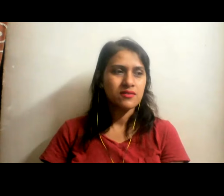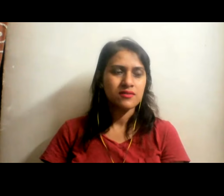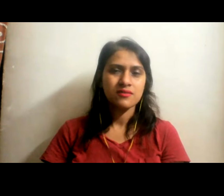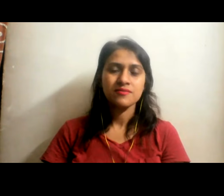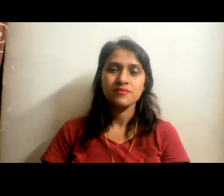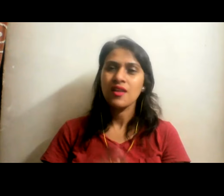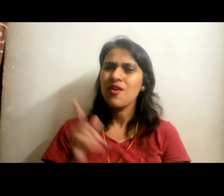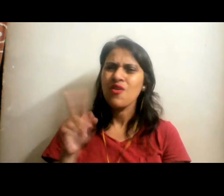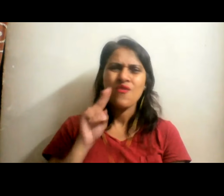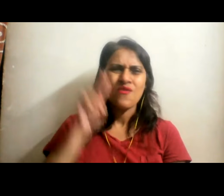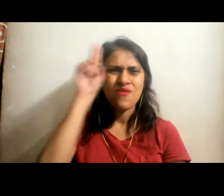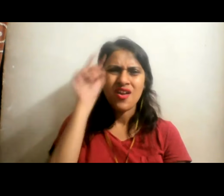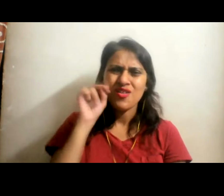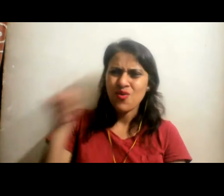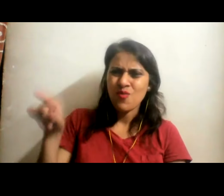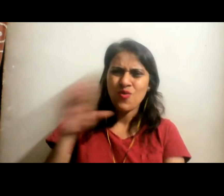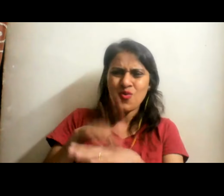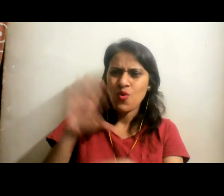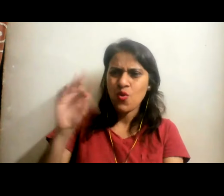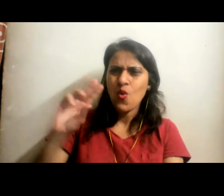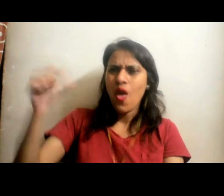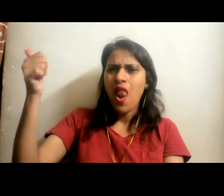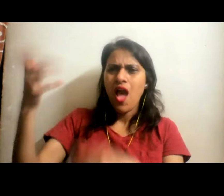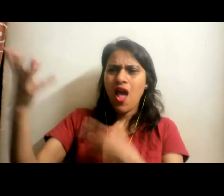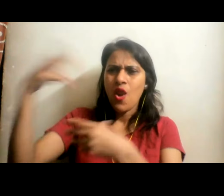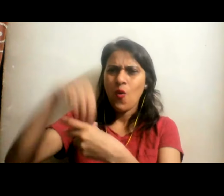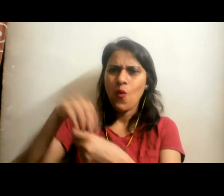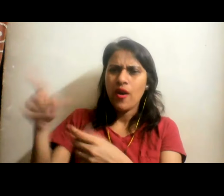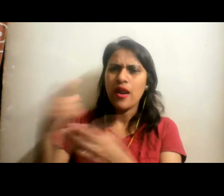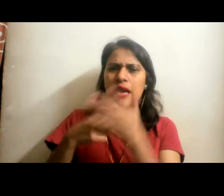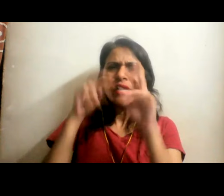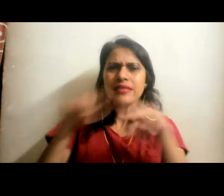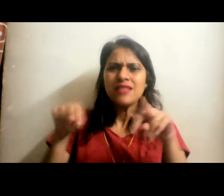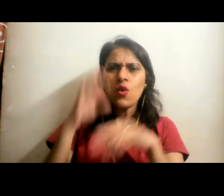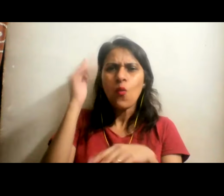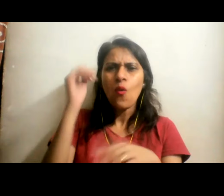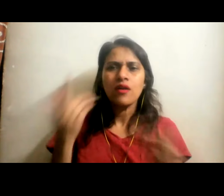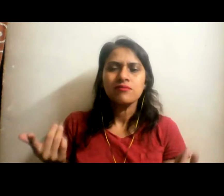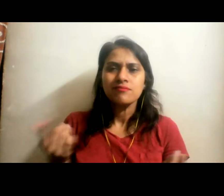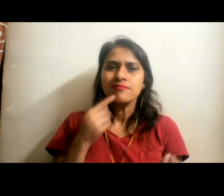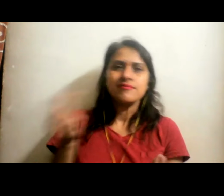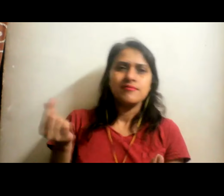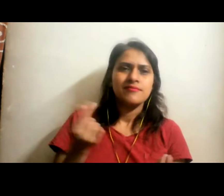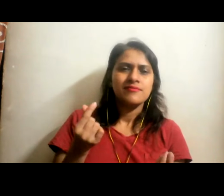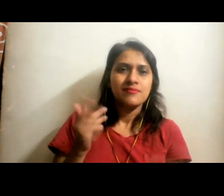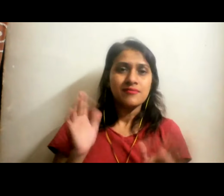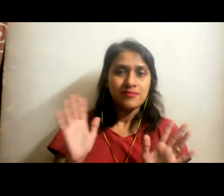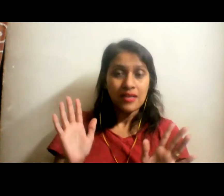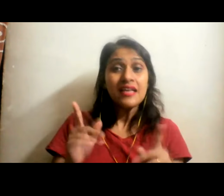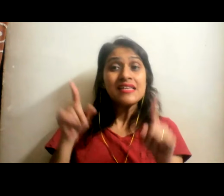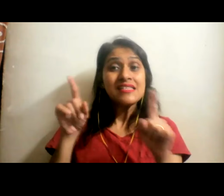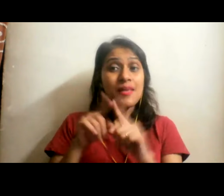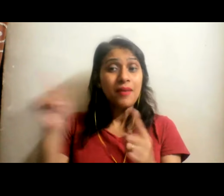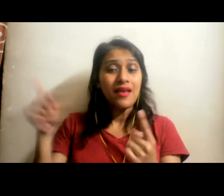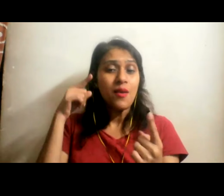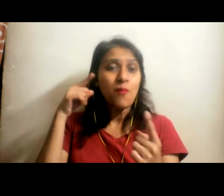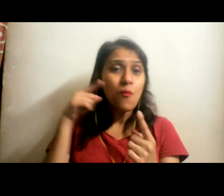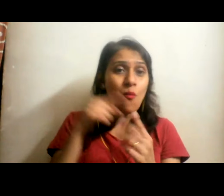Vietnamese. So you are an outsider. How can you do research on that particular area? So he pointed out that